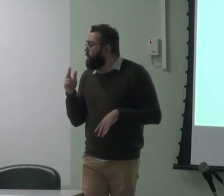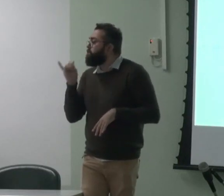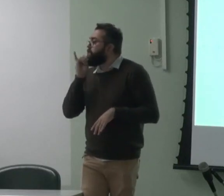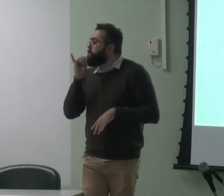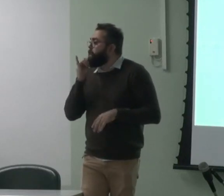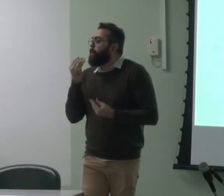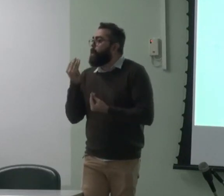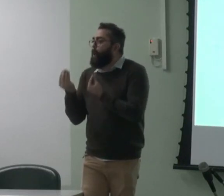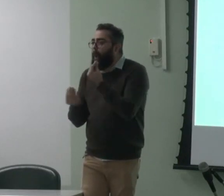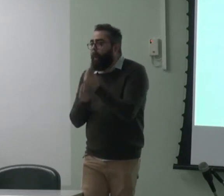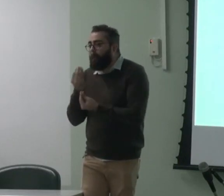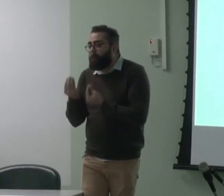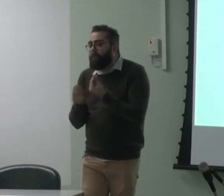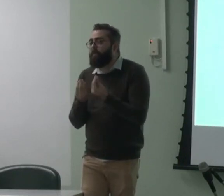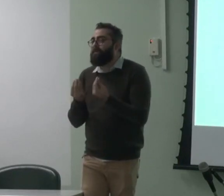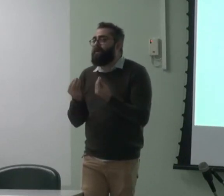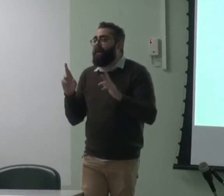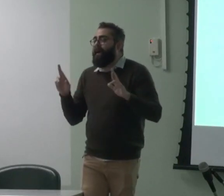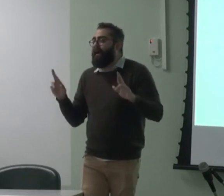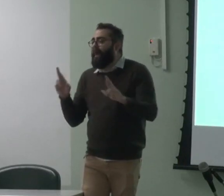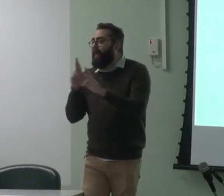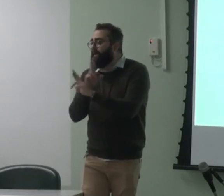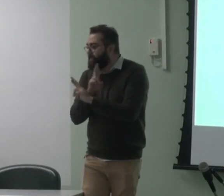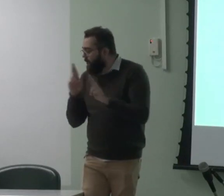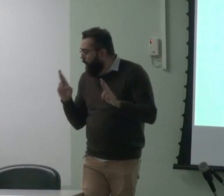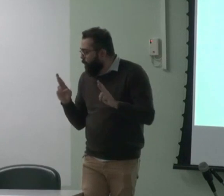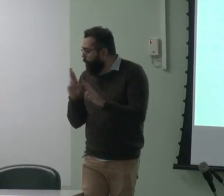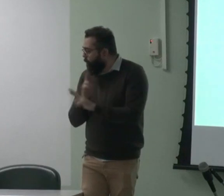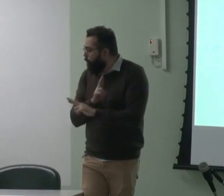the relation to the